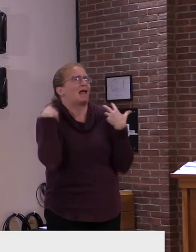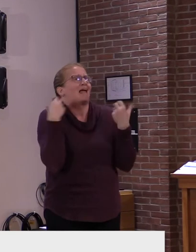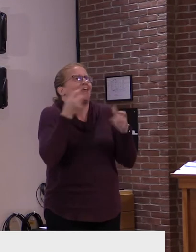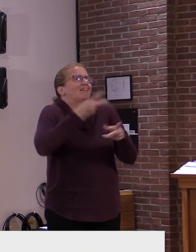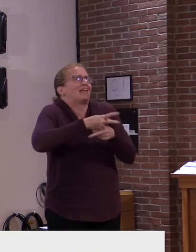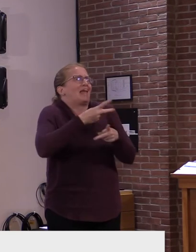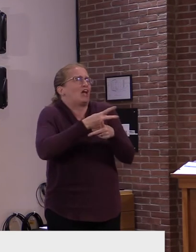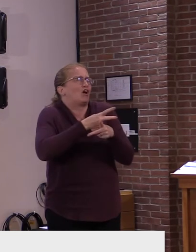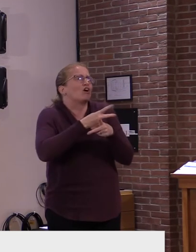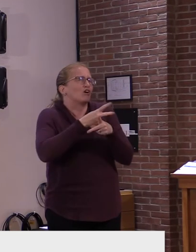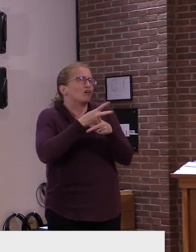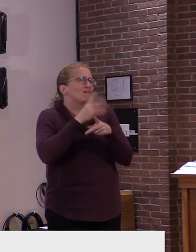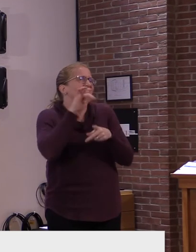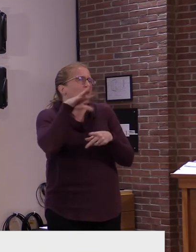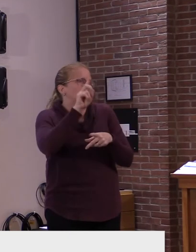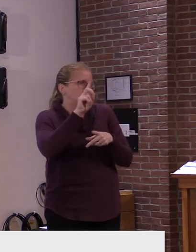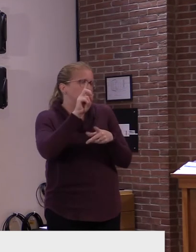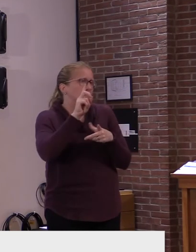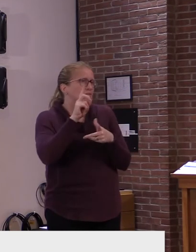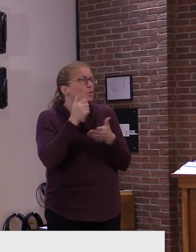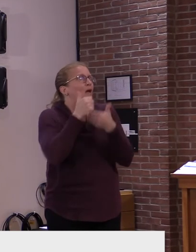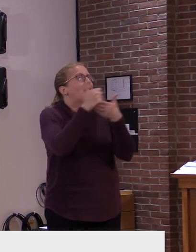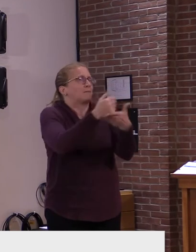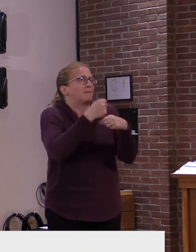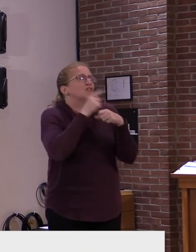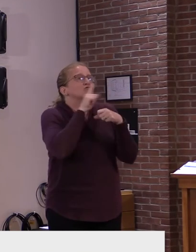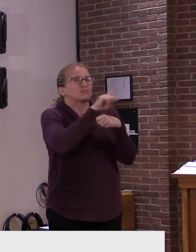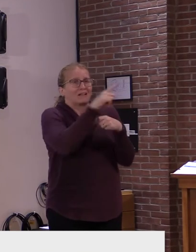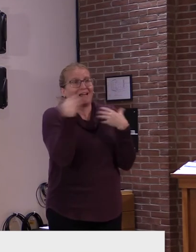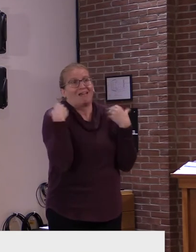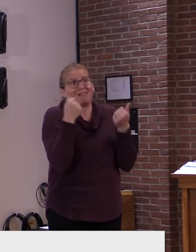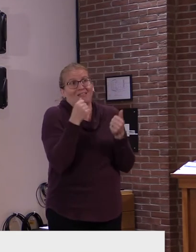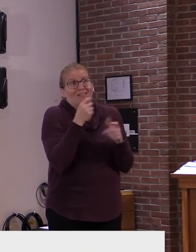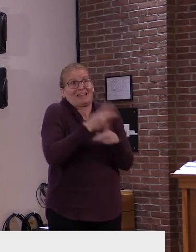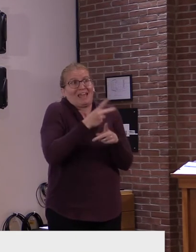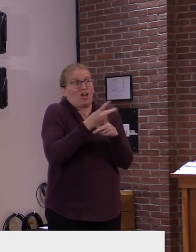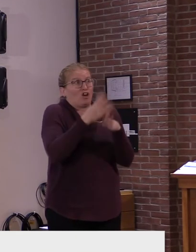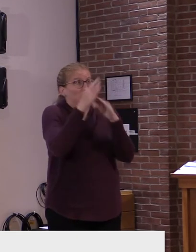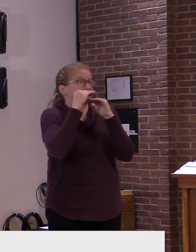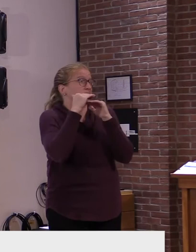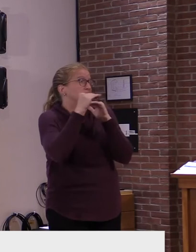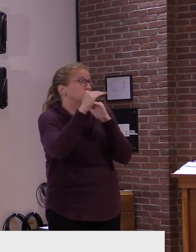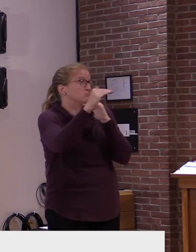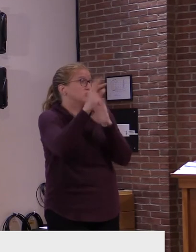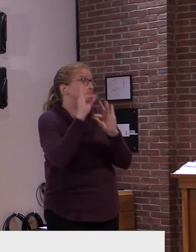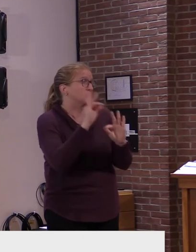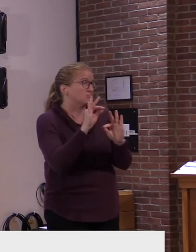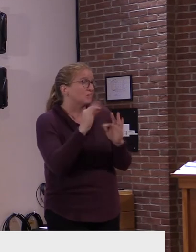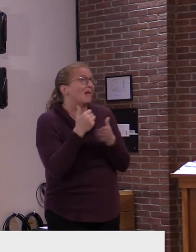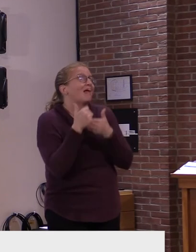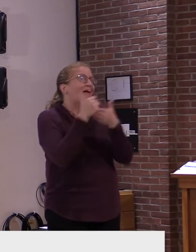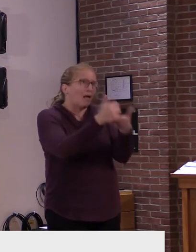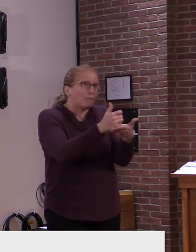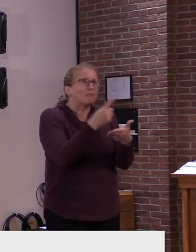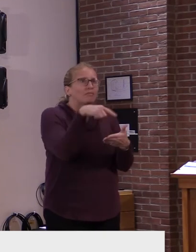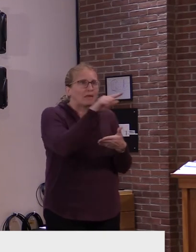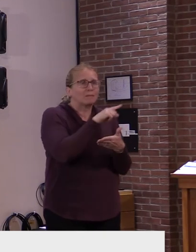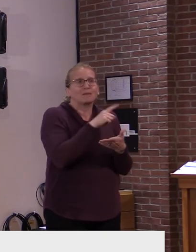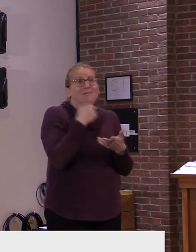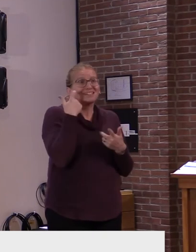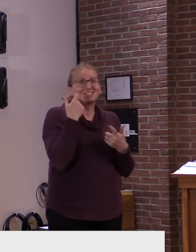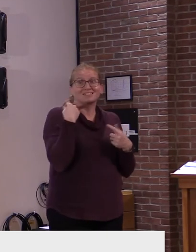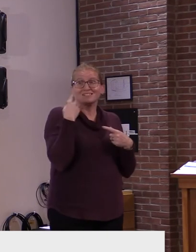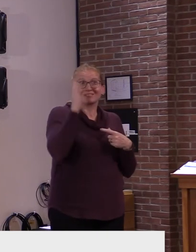and the health care stabilization fund was to help recruit uh re help uh health care facilities recoup from lost